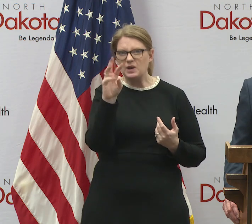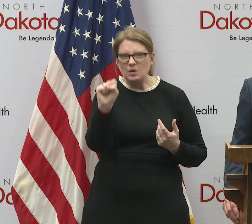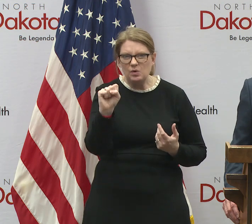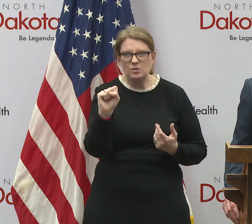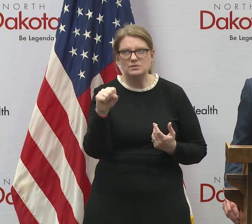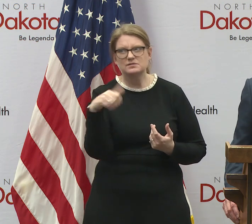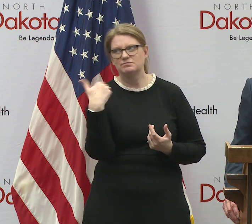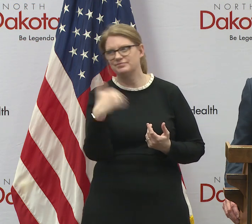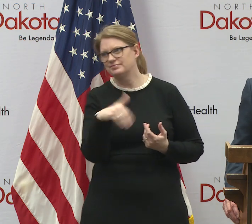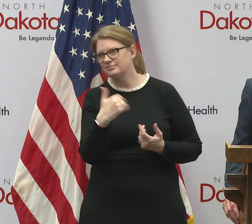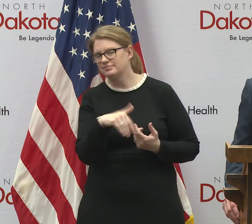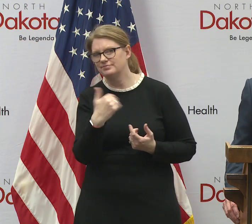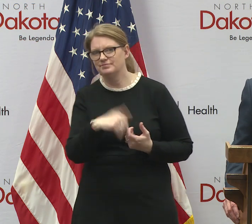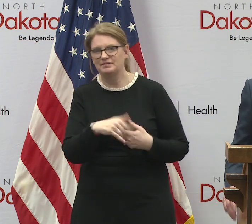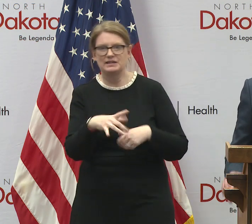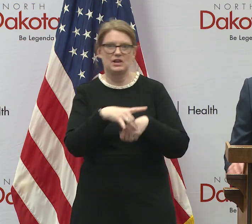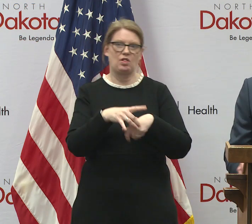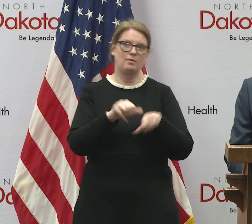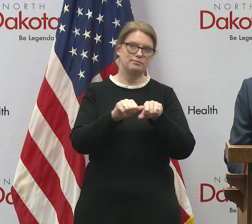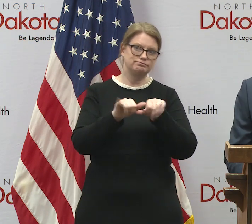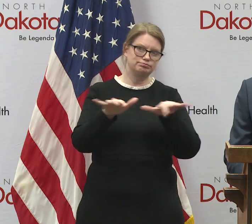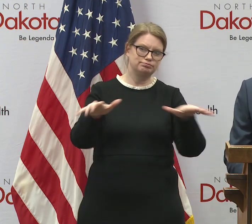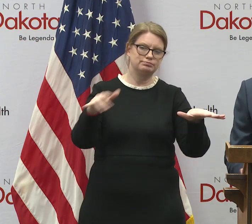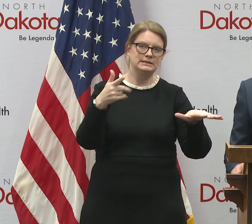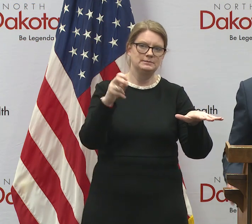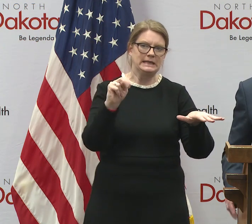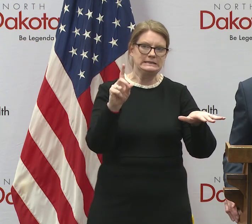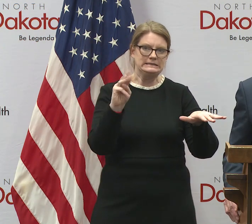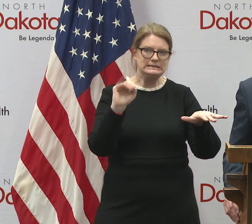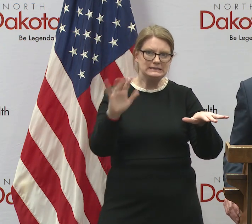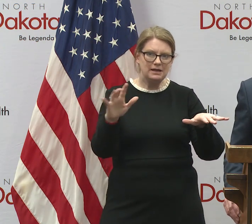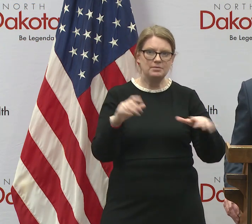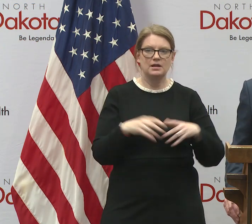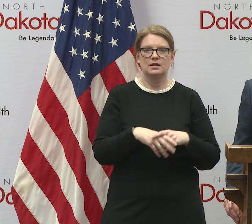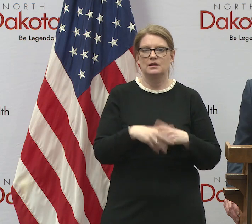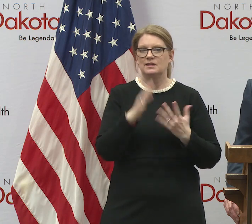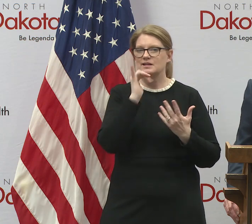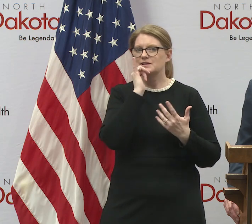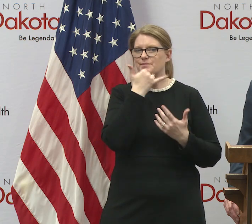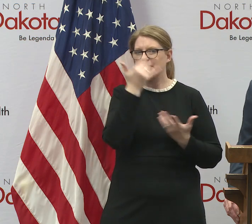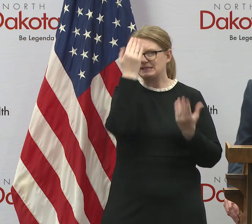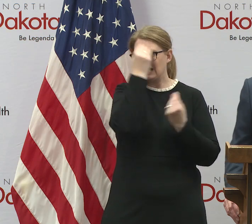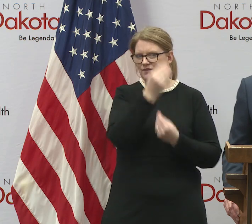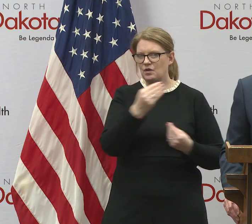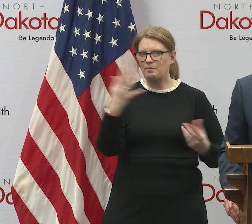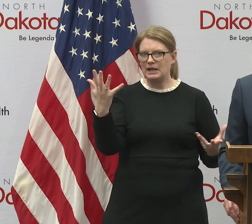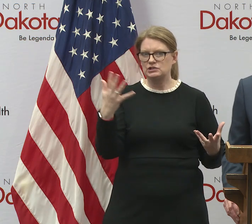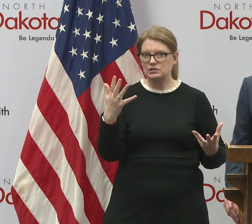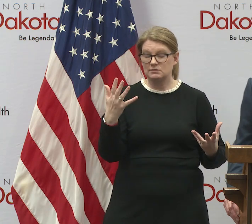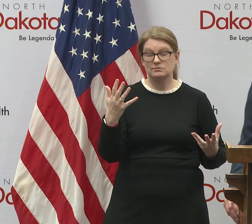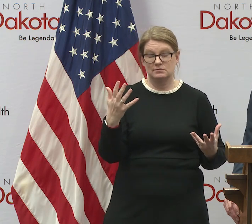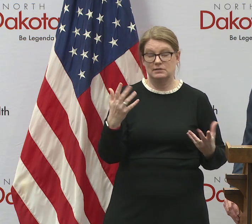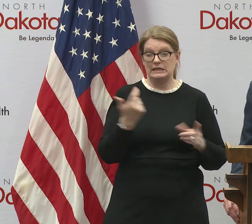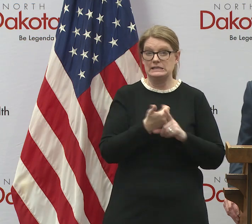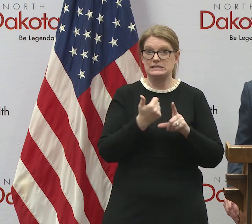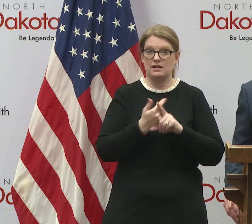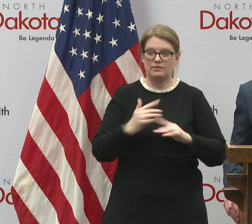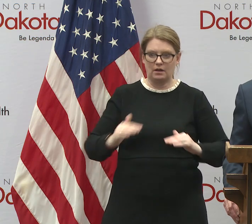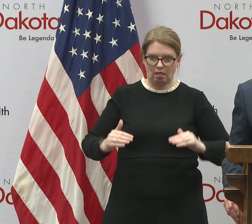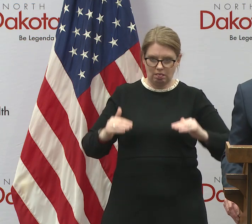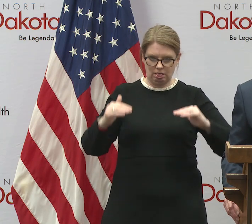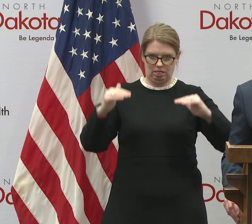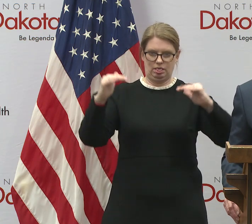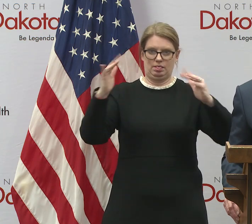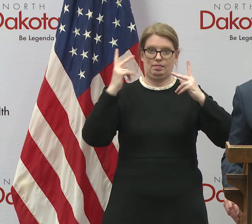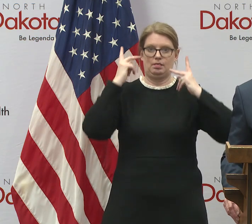about a global pandemic. There's lots of misinformation floating around, as we've talked about, which even heightens those